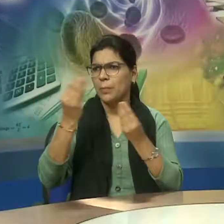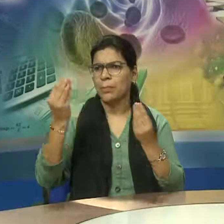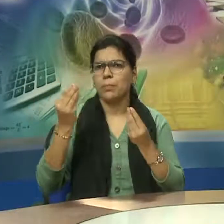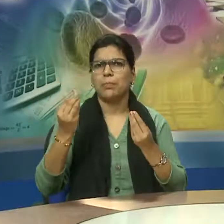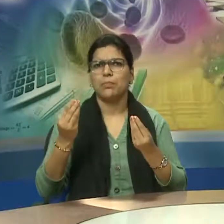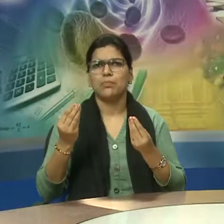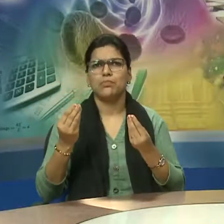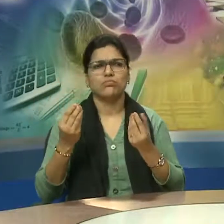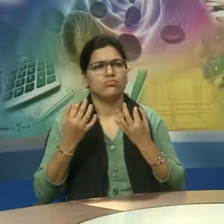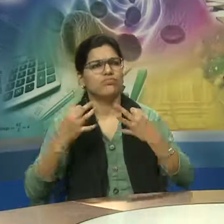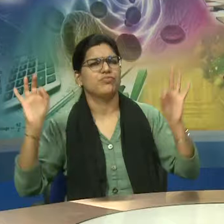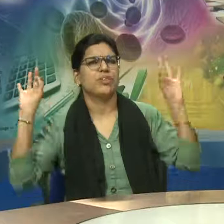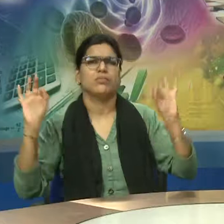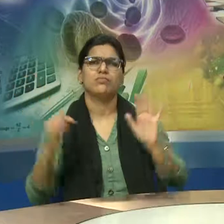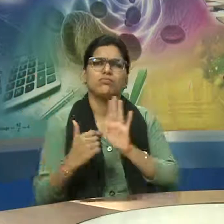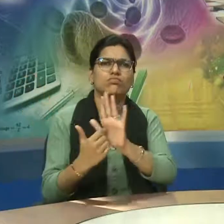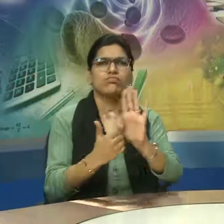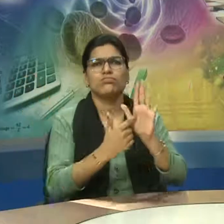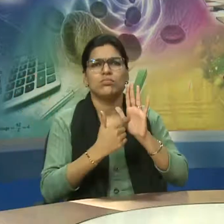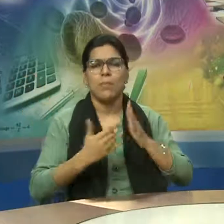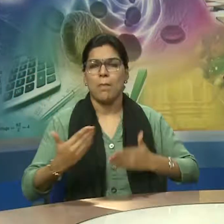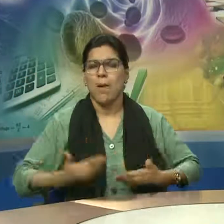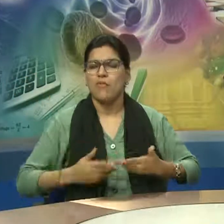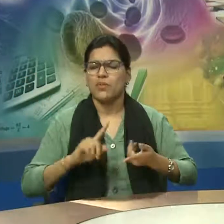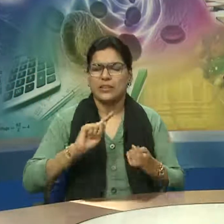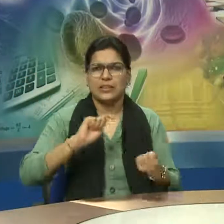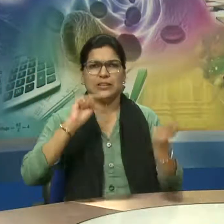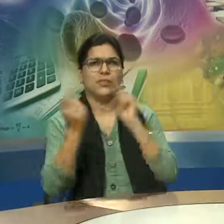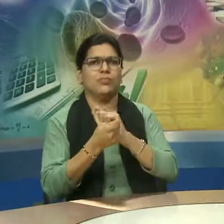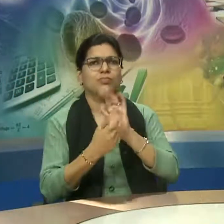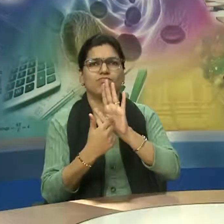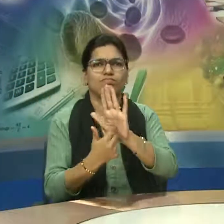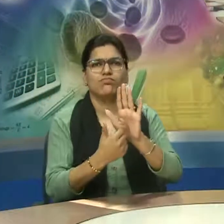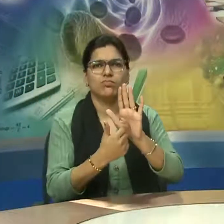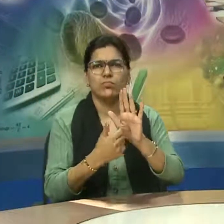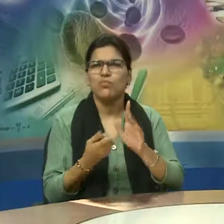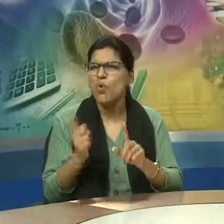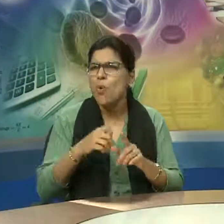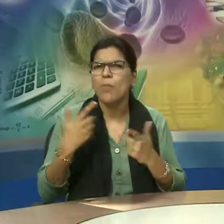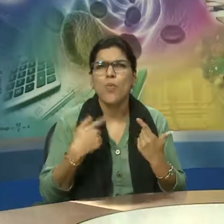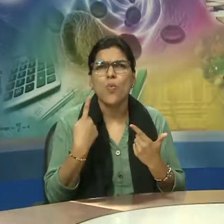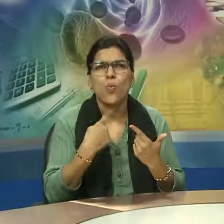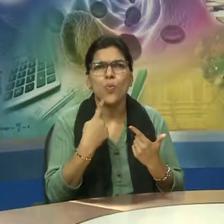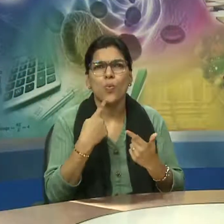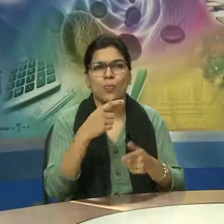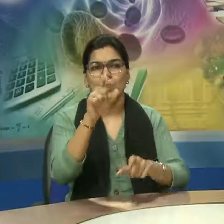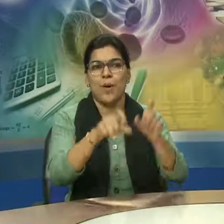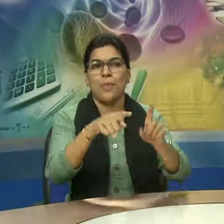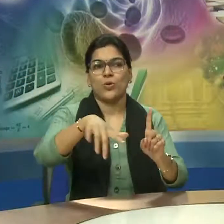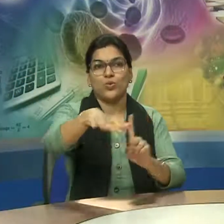as time passes, many social